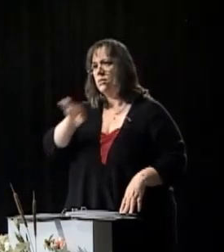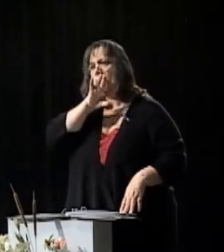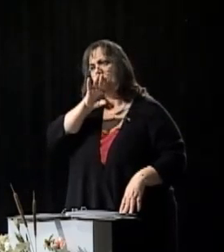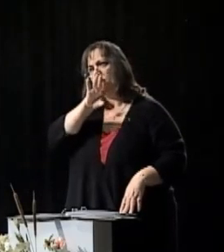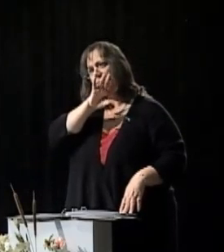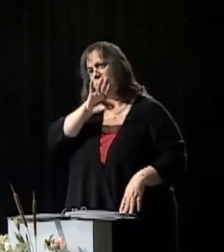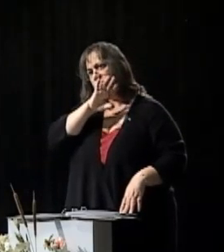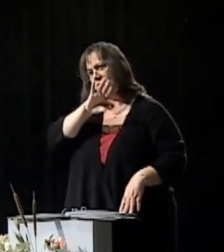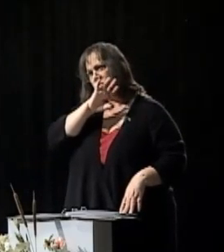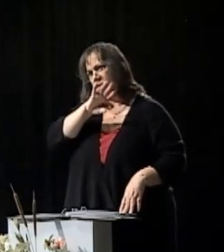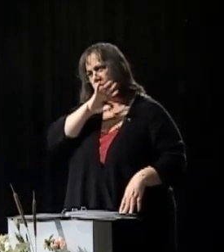I'm frustrated.